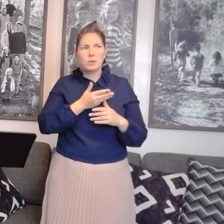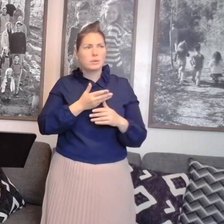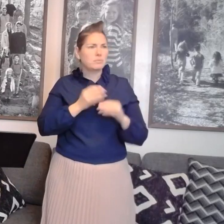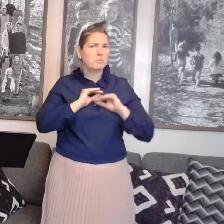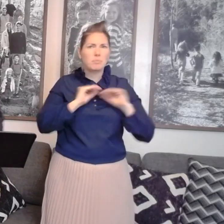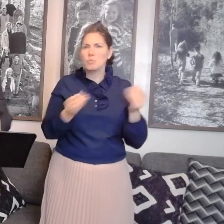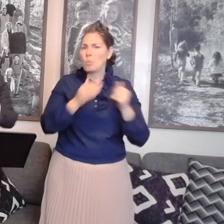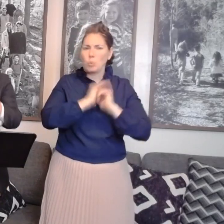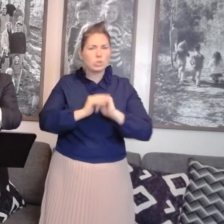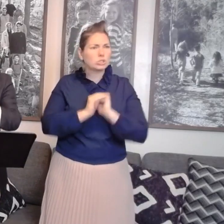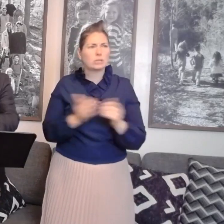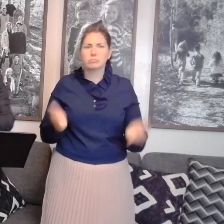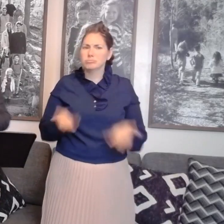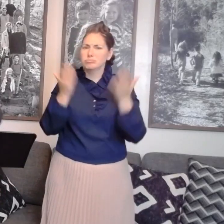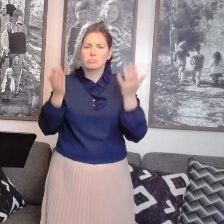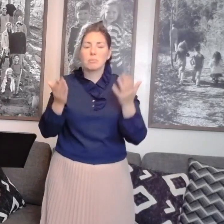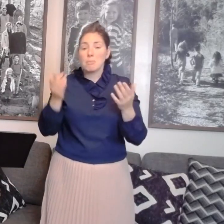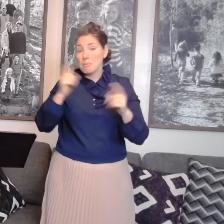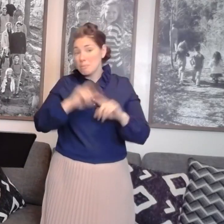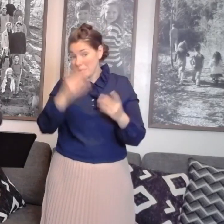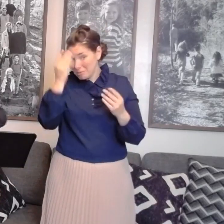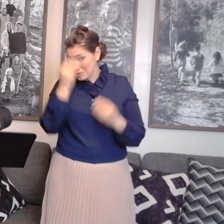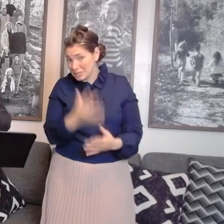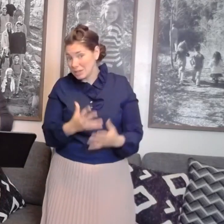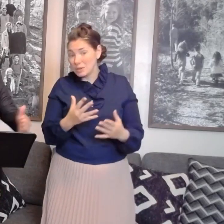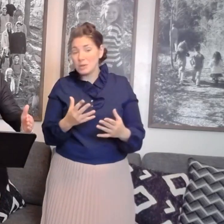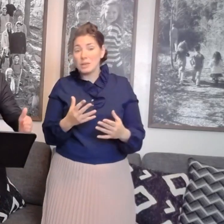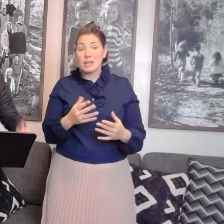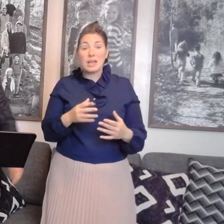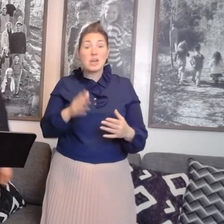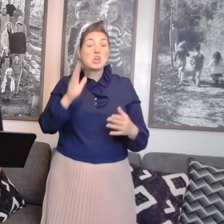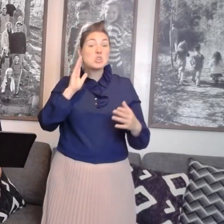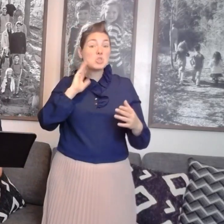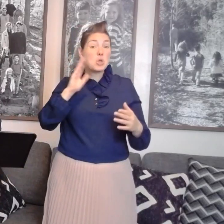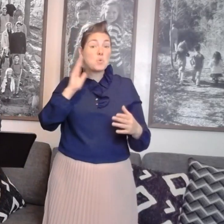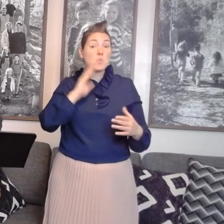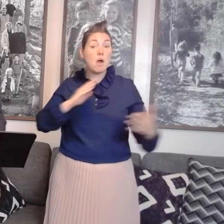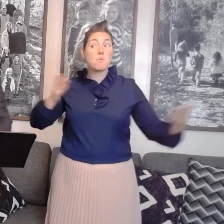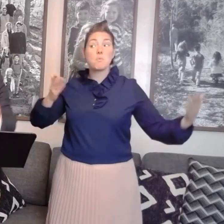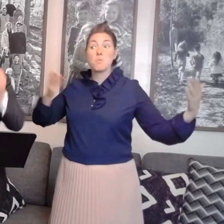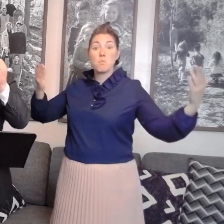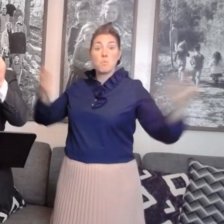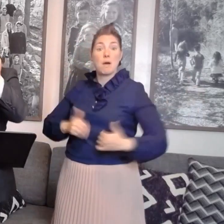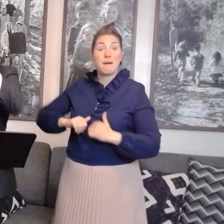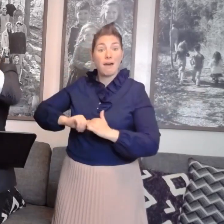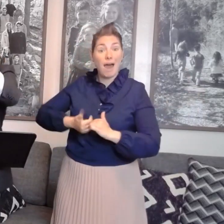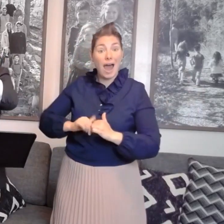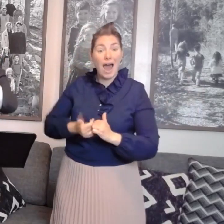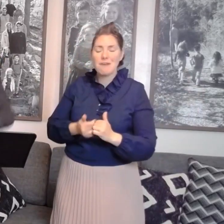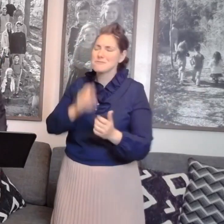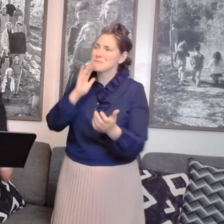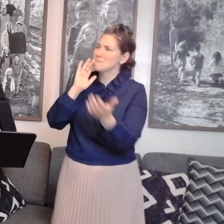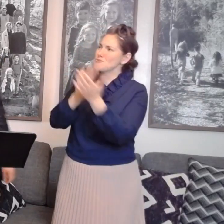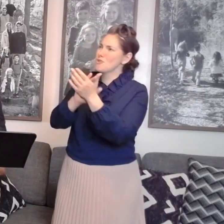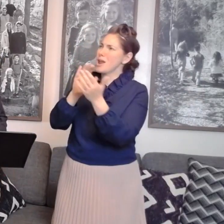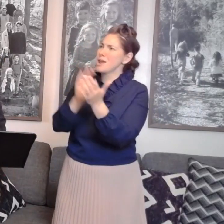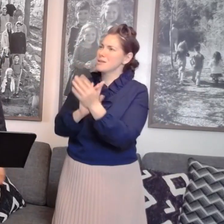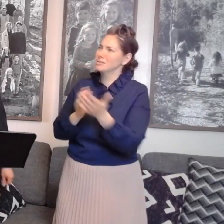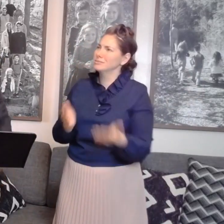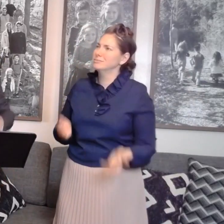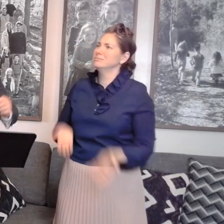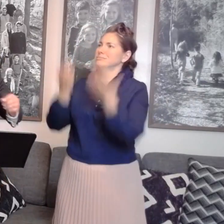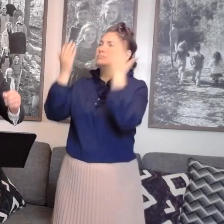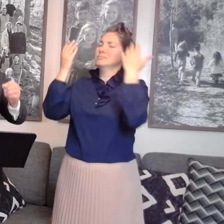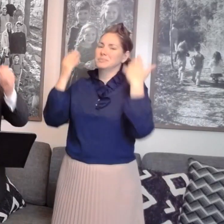going up. But let me tell you, what spreads out the welcome mat for God is when a little praise goes